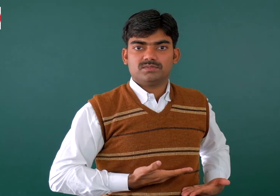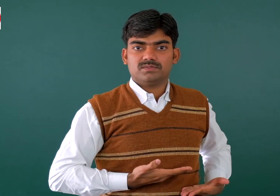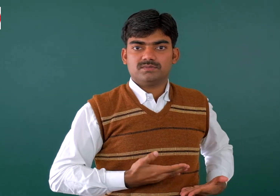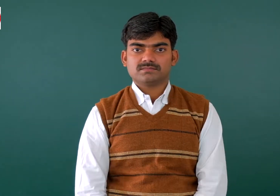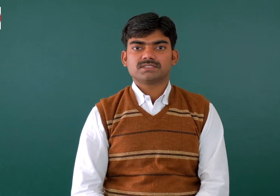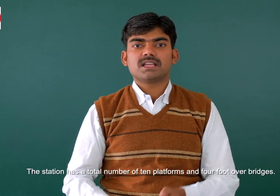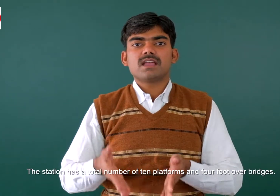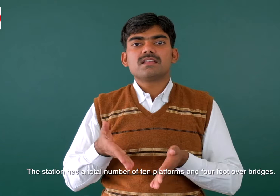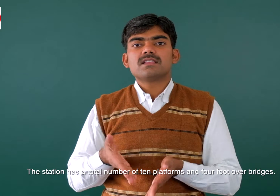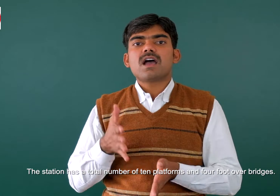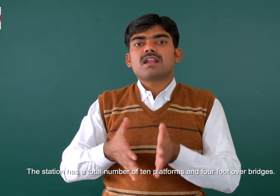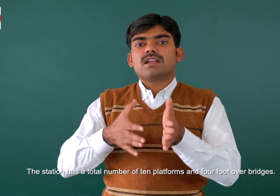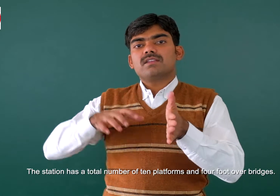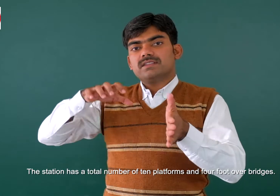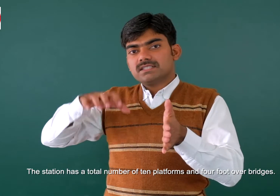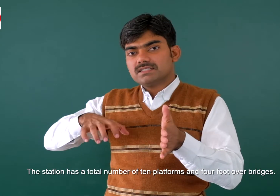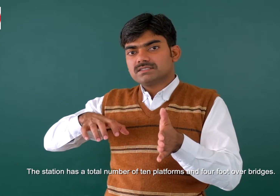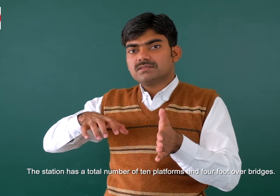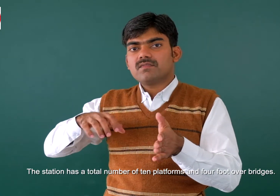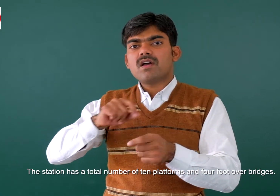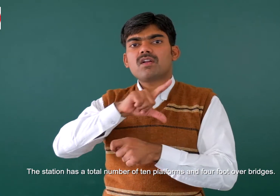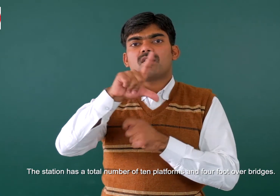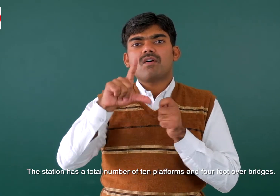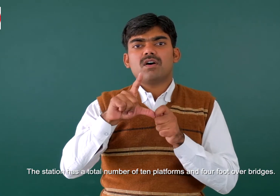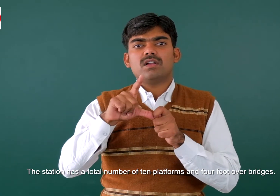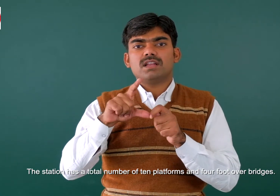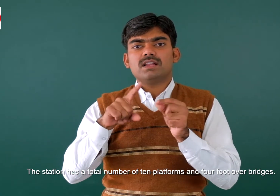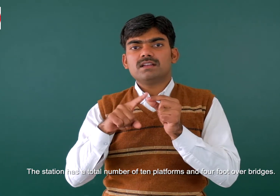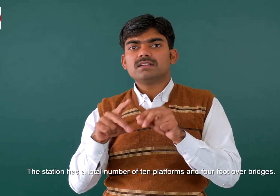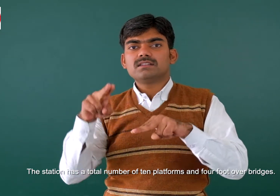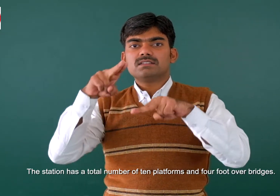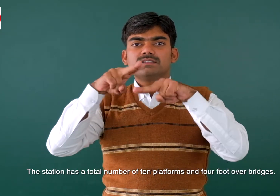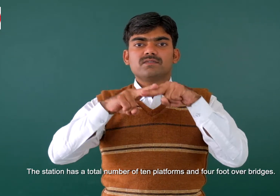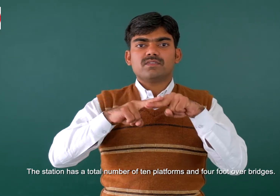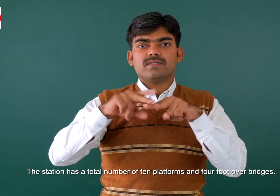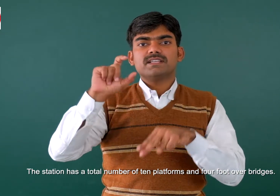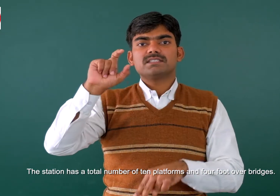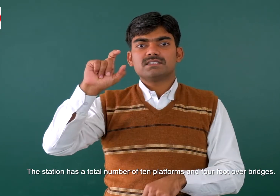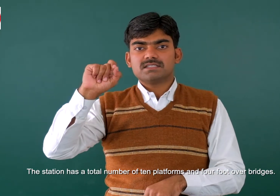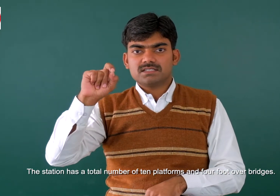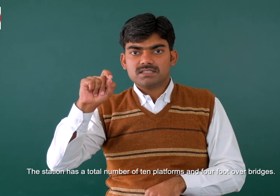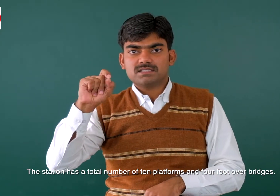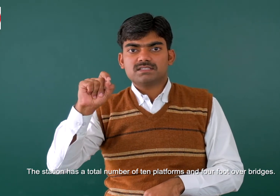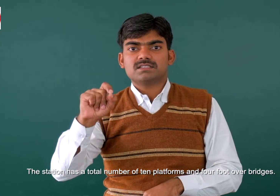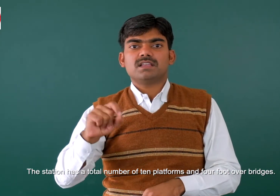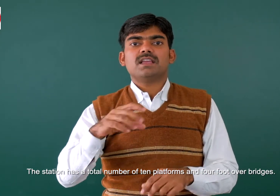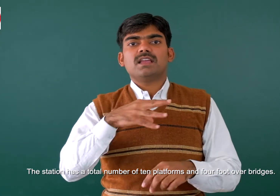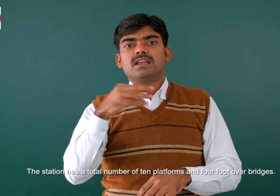The station has a total number of 10 platforms and 4 foot over bridges.